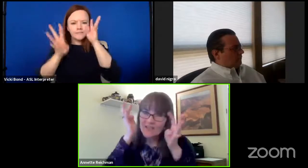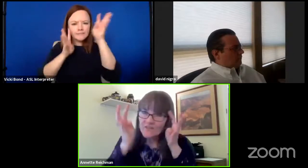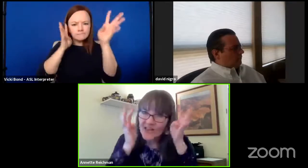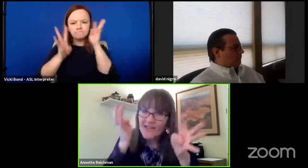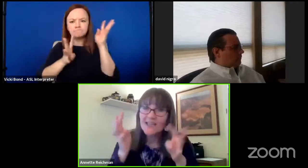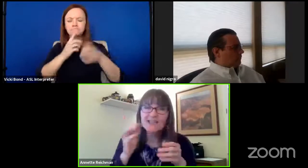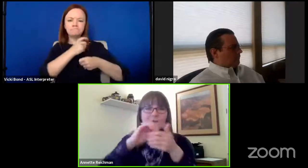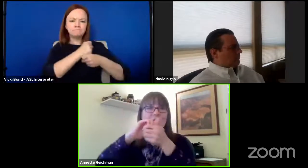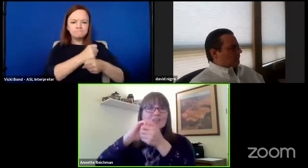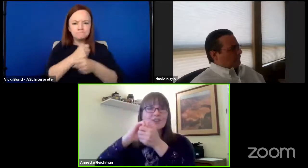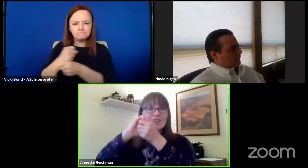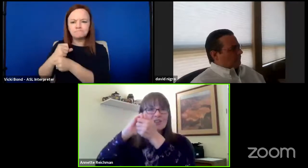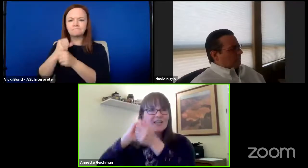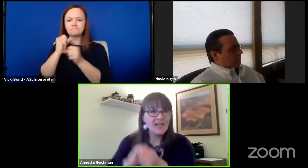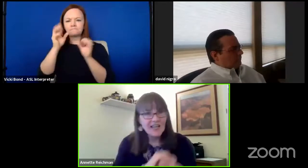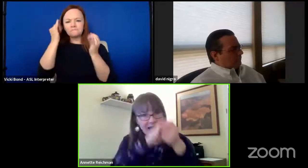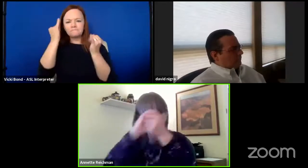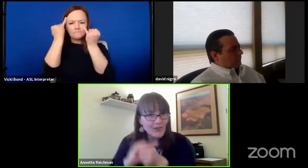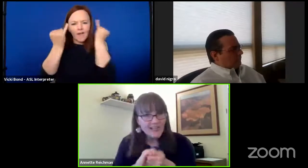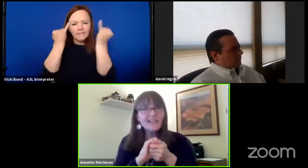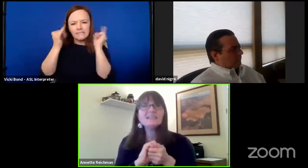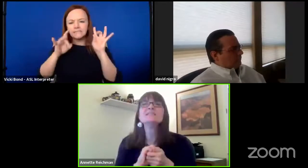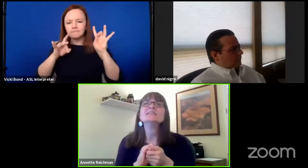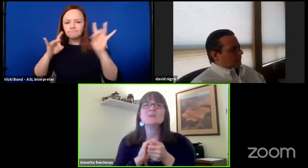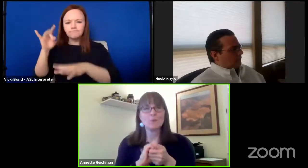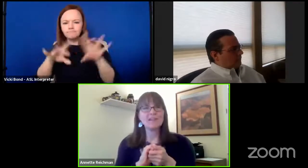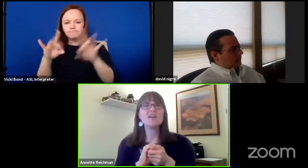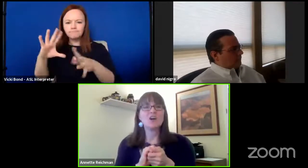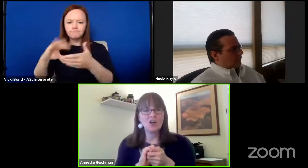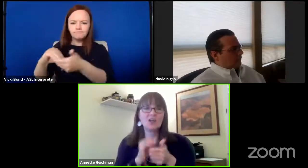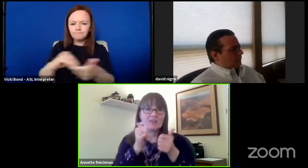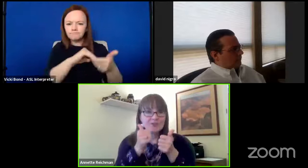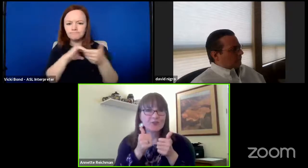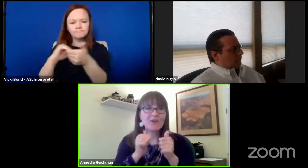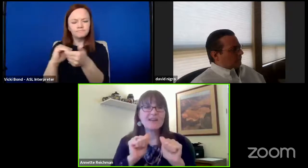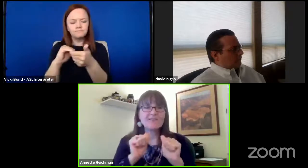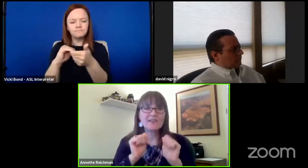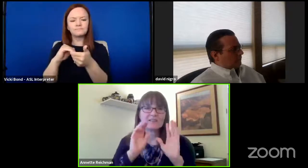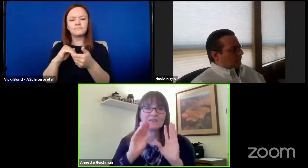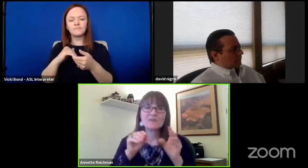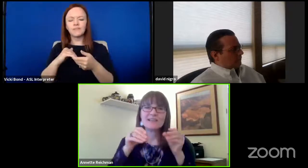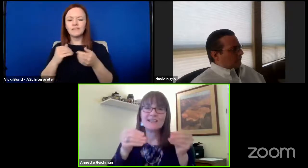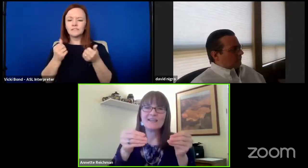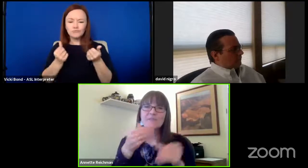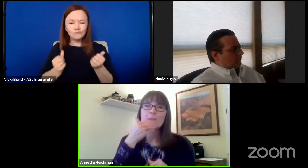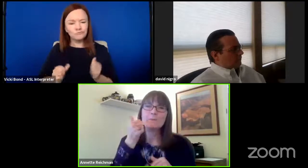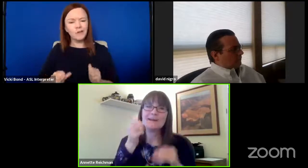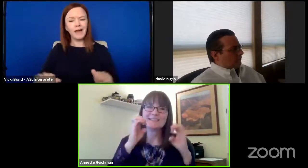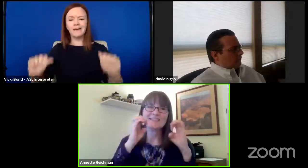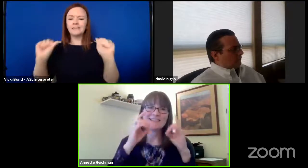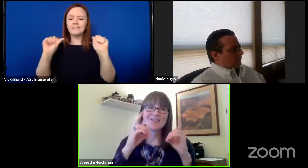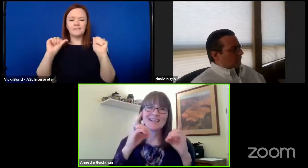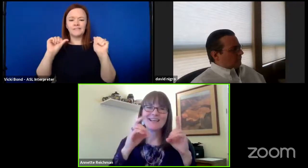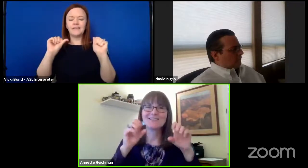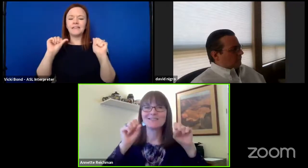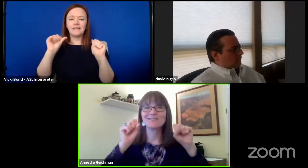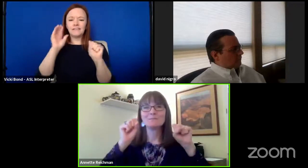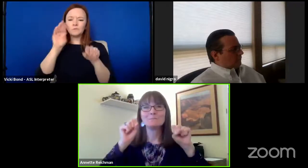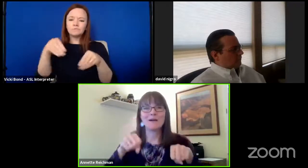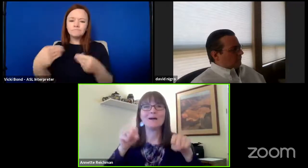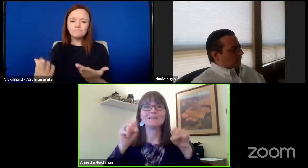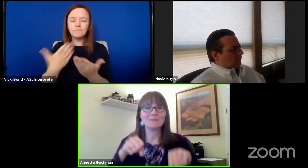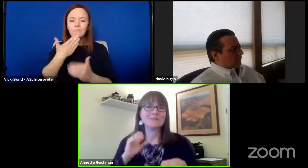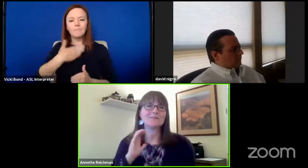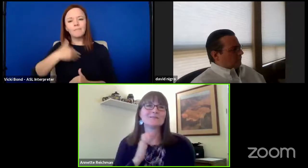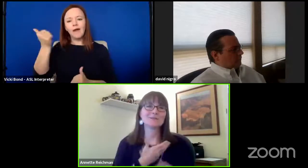are innovating, we are collaborating, we are striving to give the best